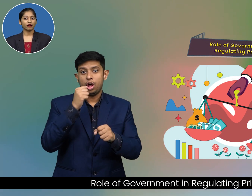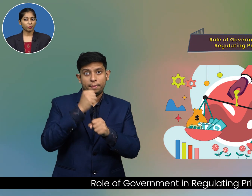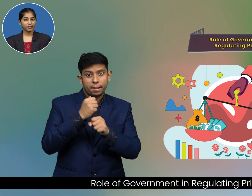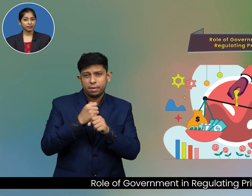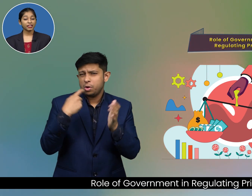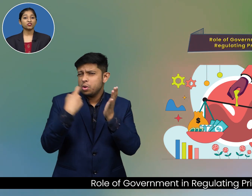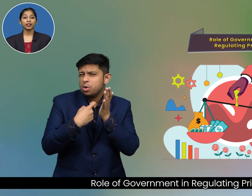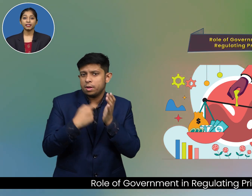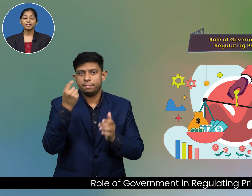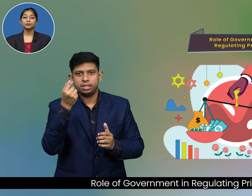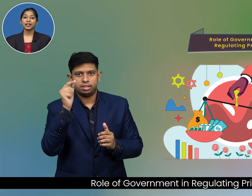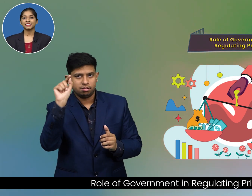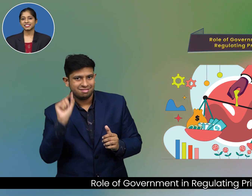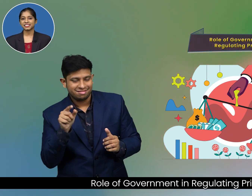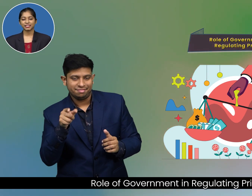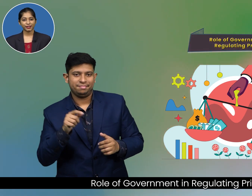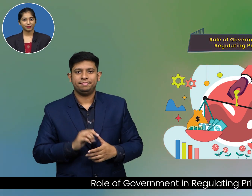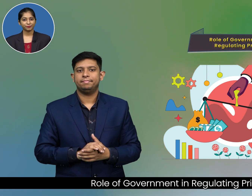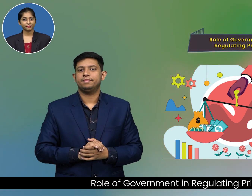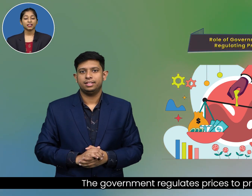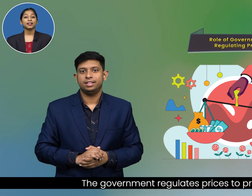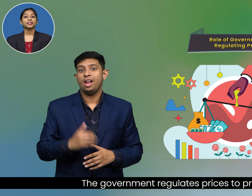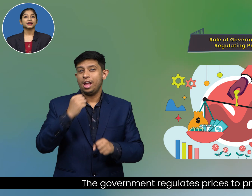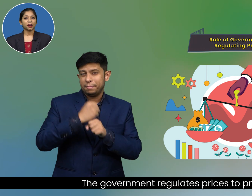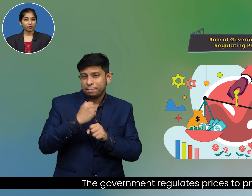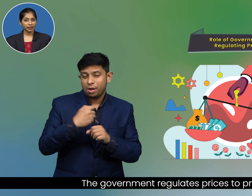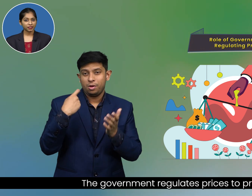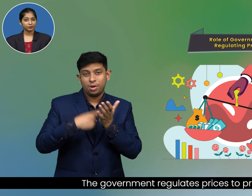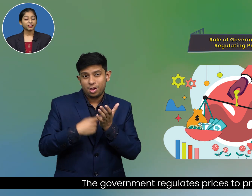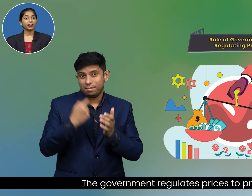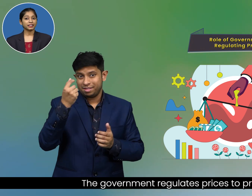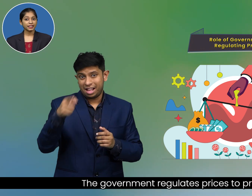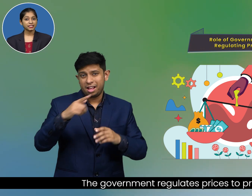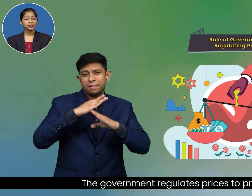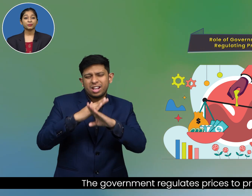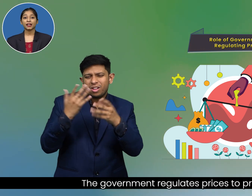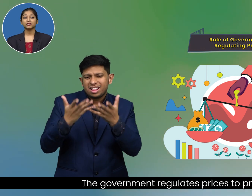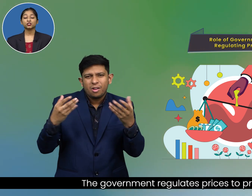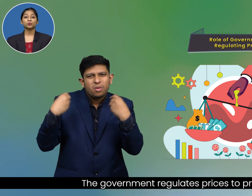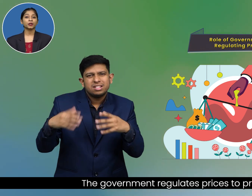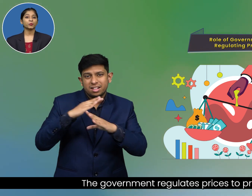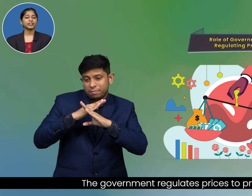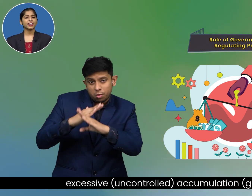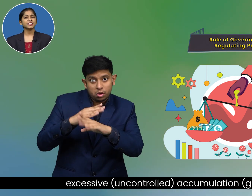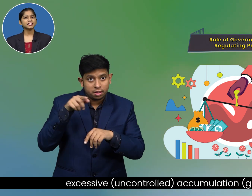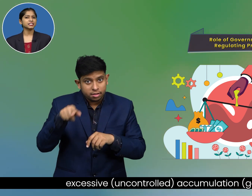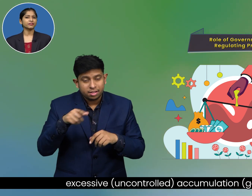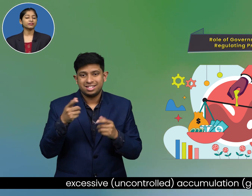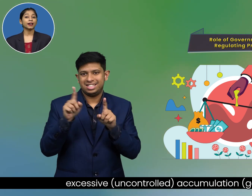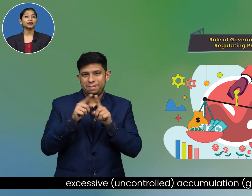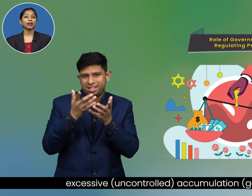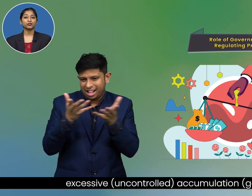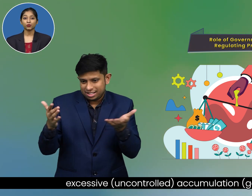Role of government in regulating prices. The government regulates prices to prevent